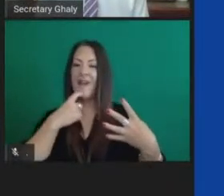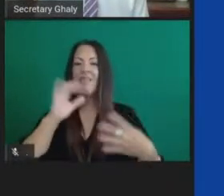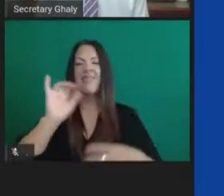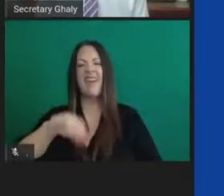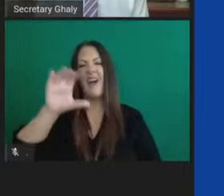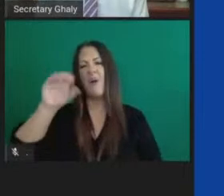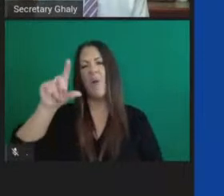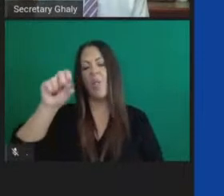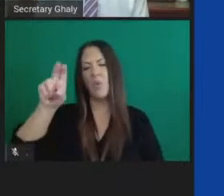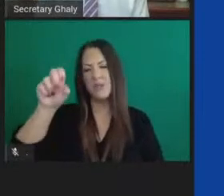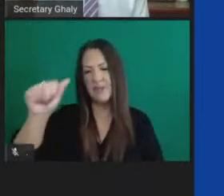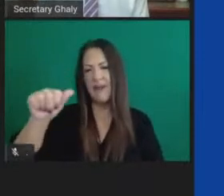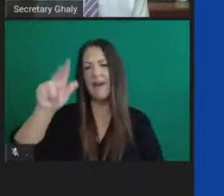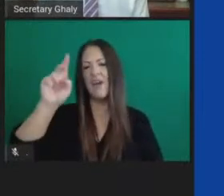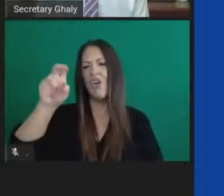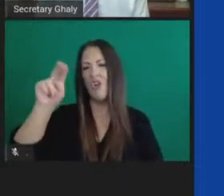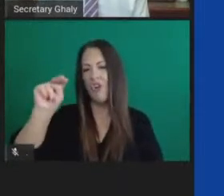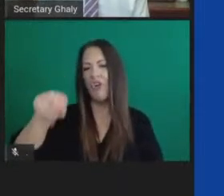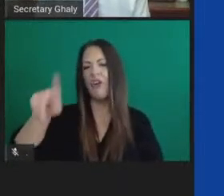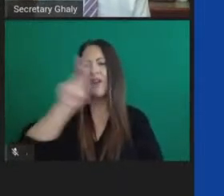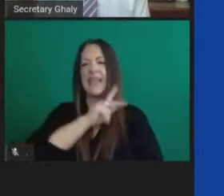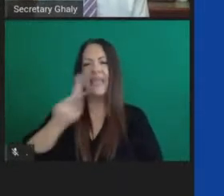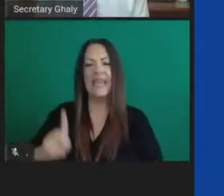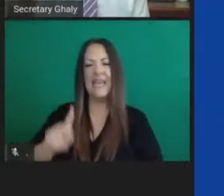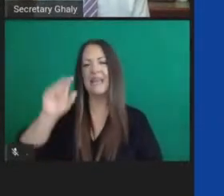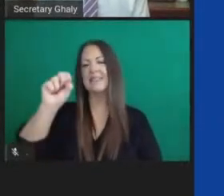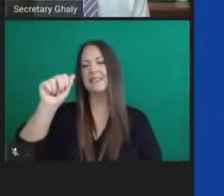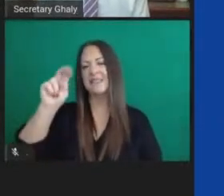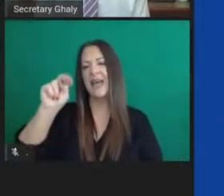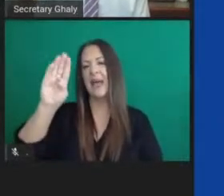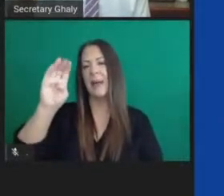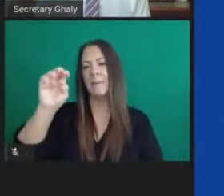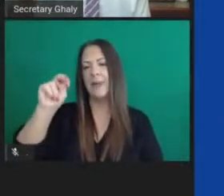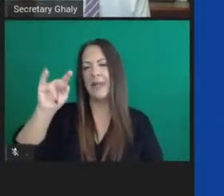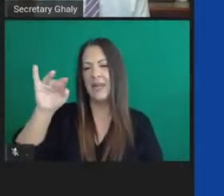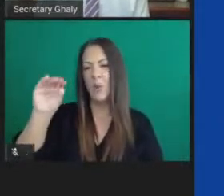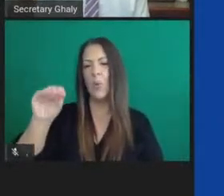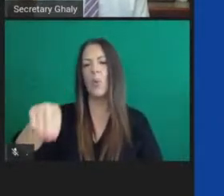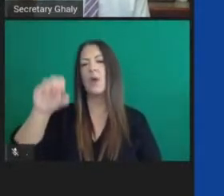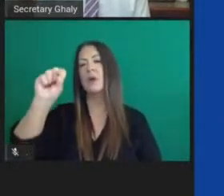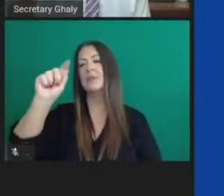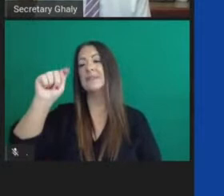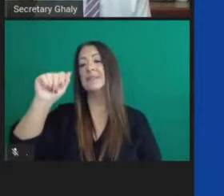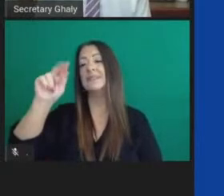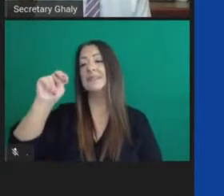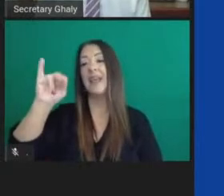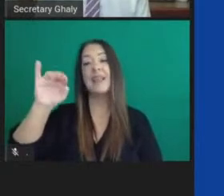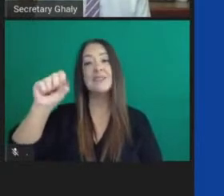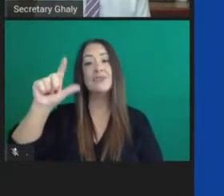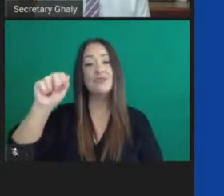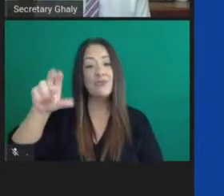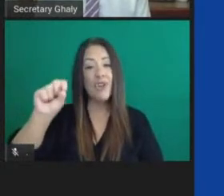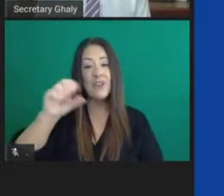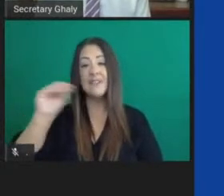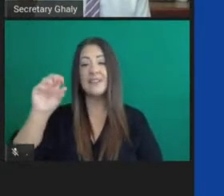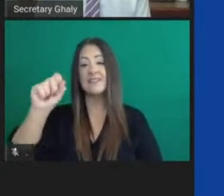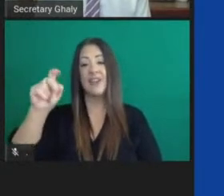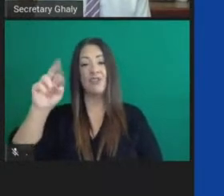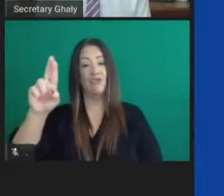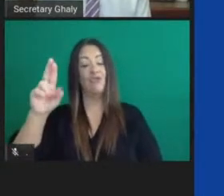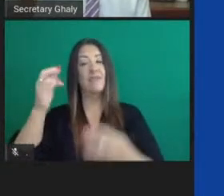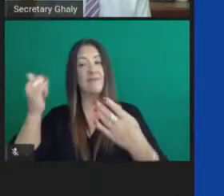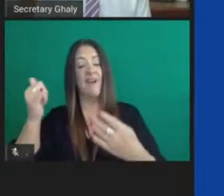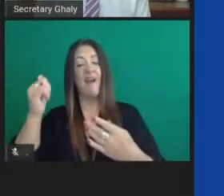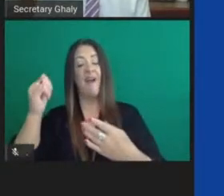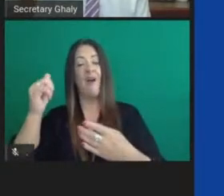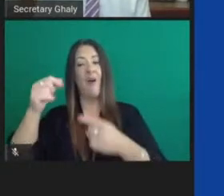San Benito, Stanislaus, and Sutter. Here I want to just point out that almost 12 weeks ago, we came to